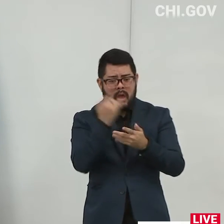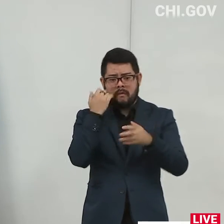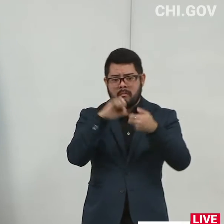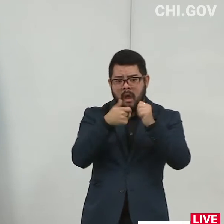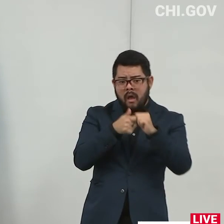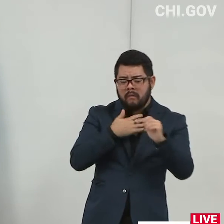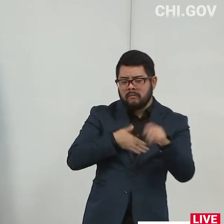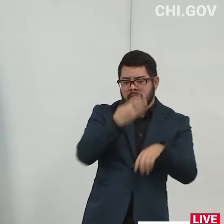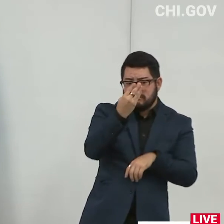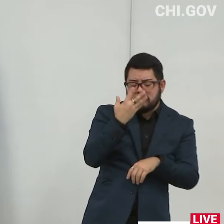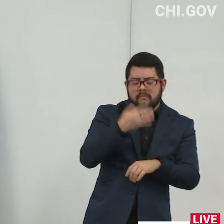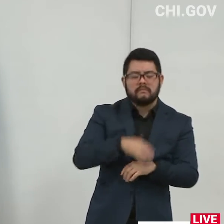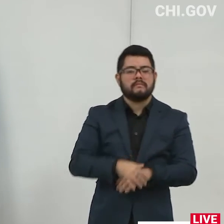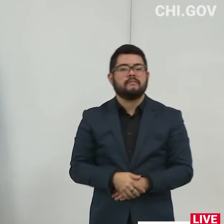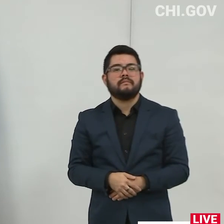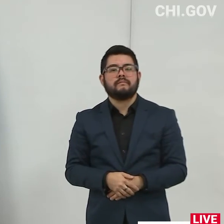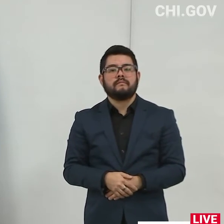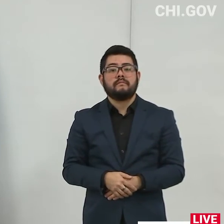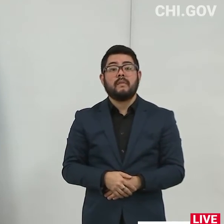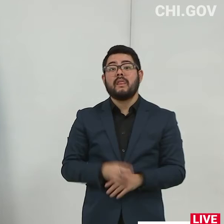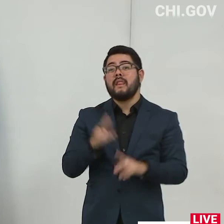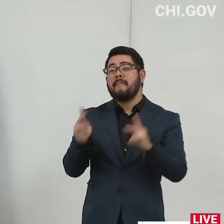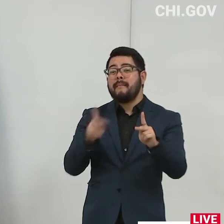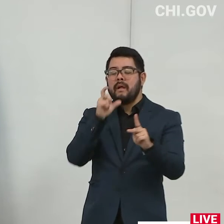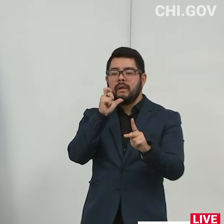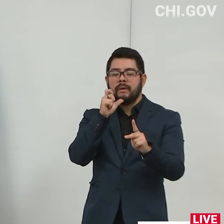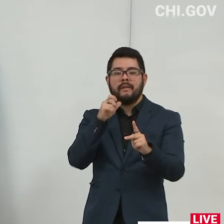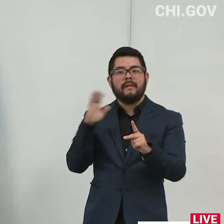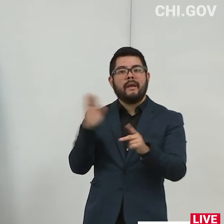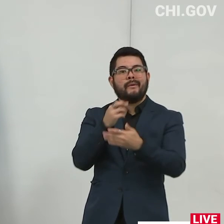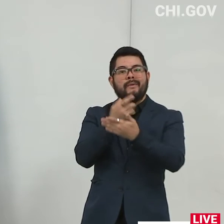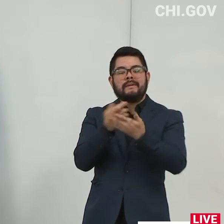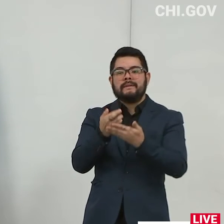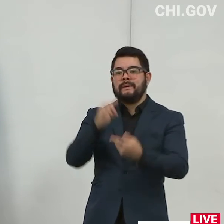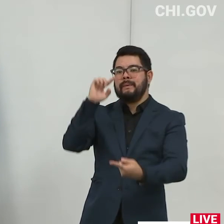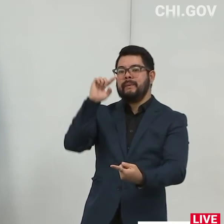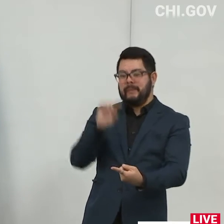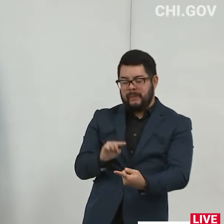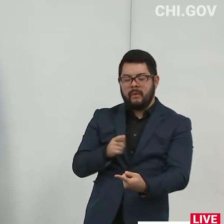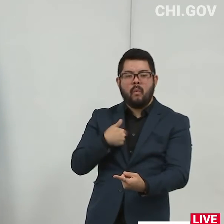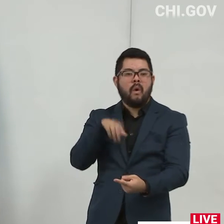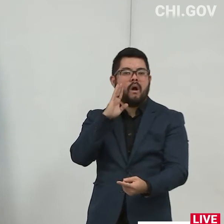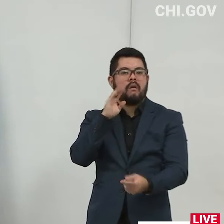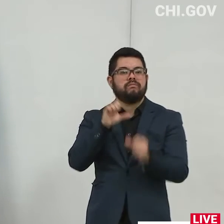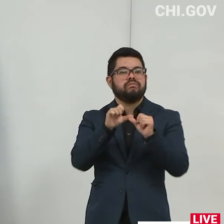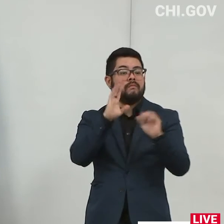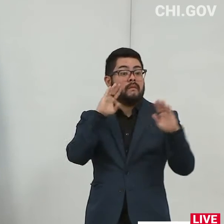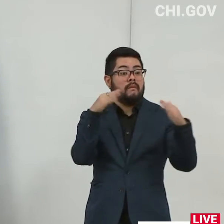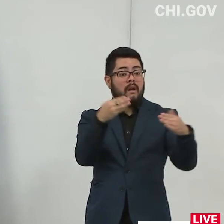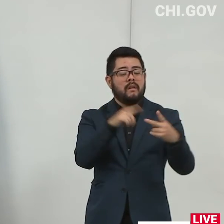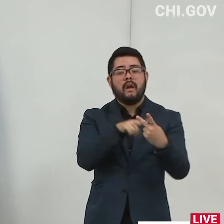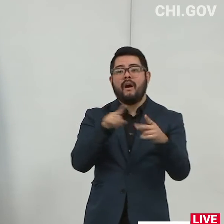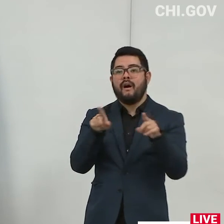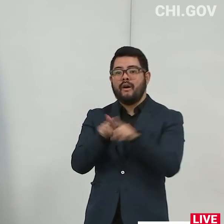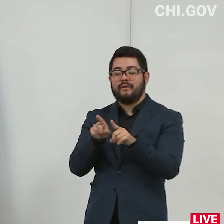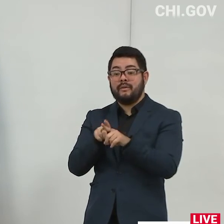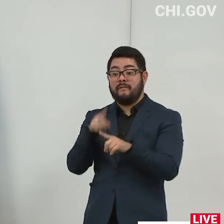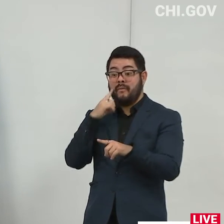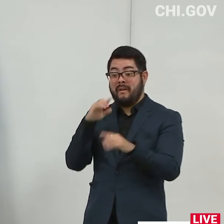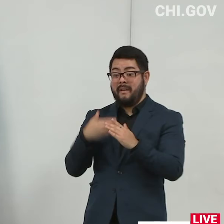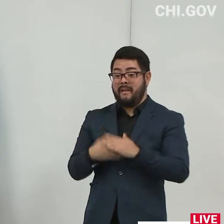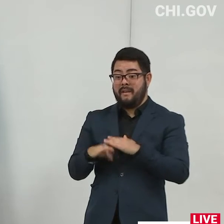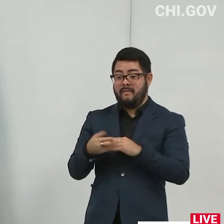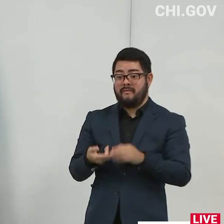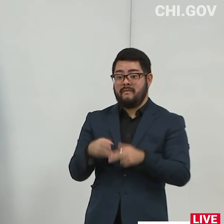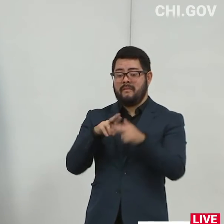We are going to focus on those vulnerable populations that I talked about earlier, and we will also focus on entry grades, because what we've seen